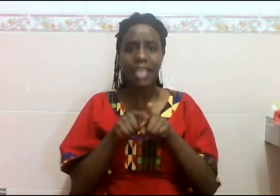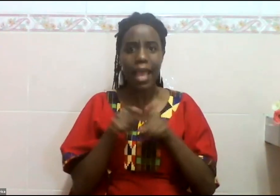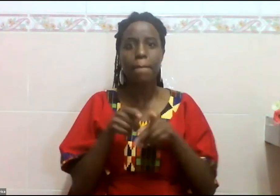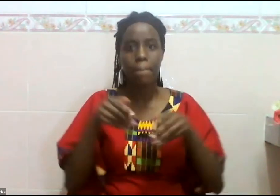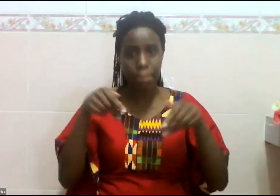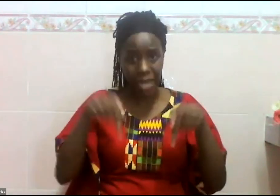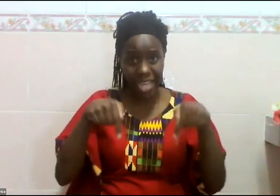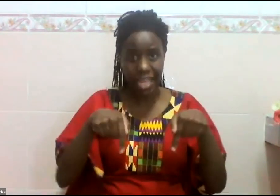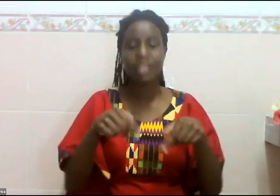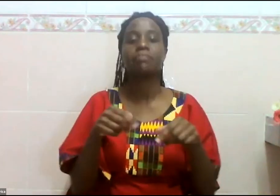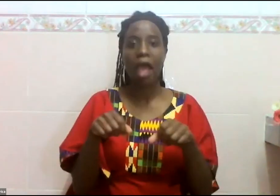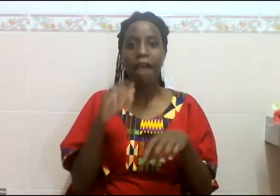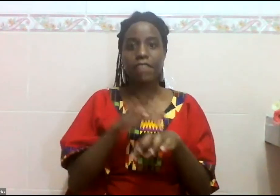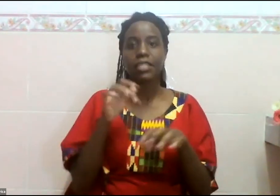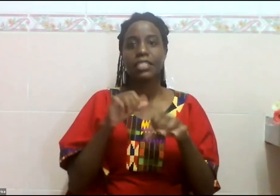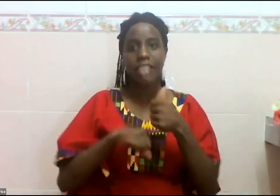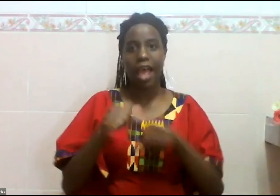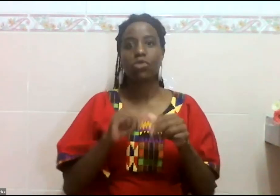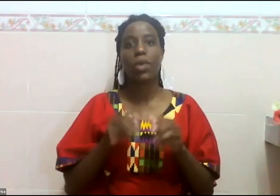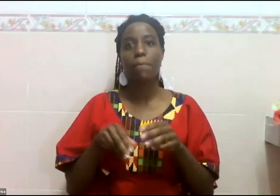of science we produced. And